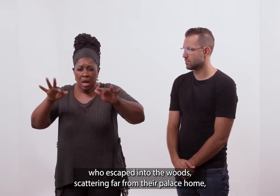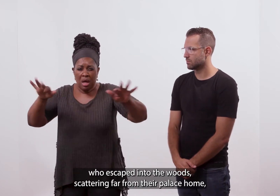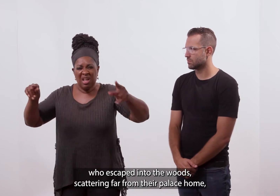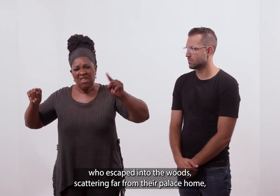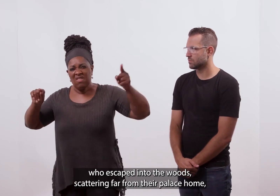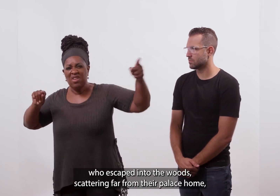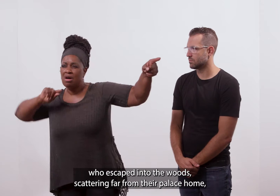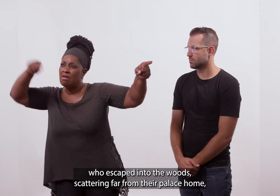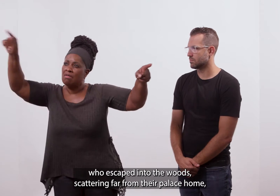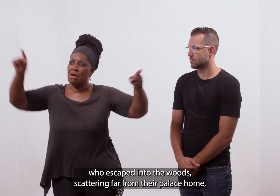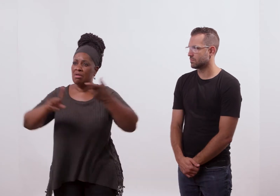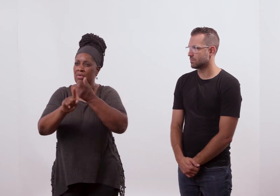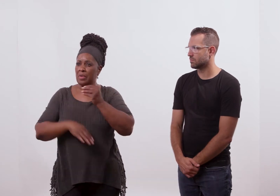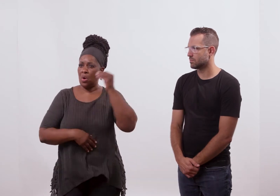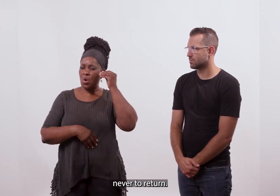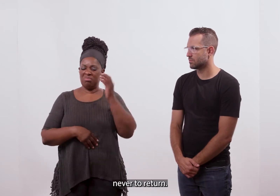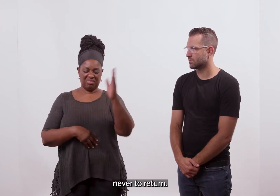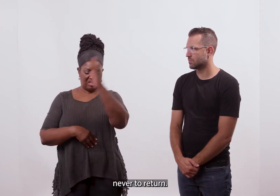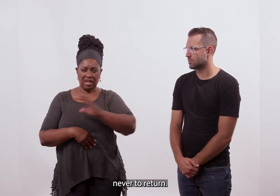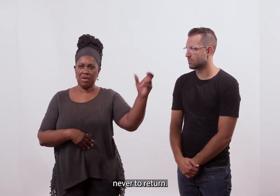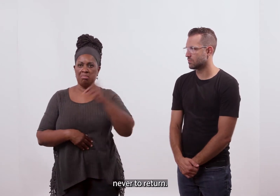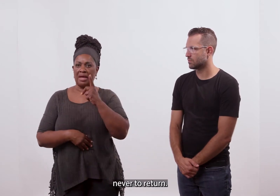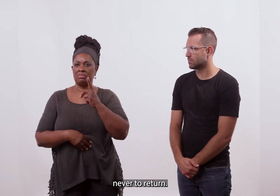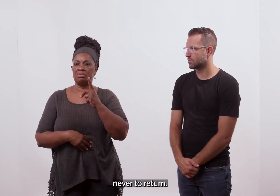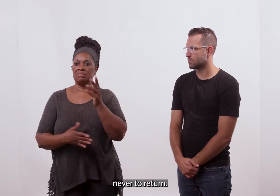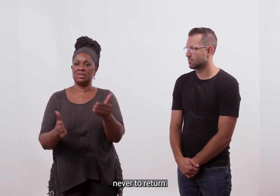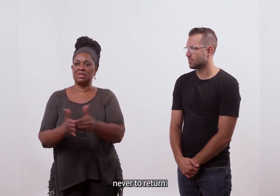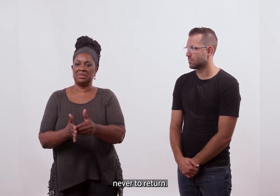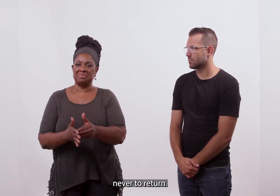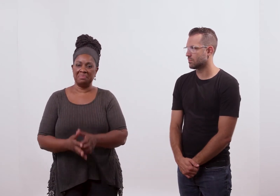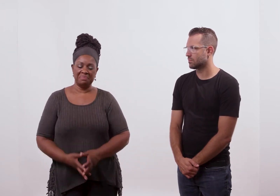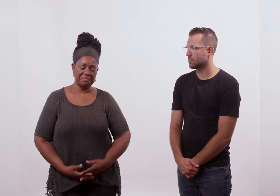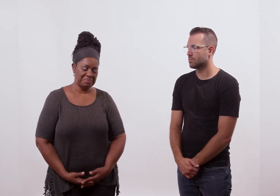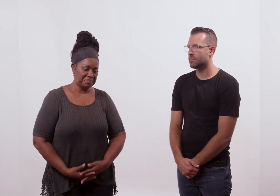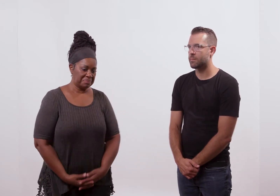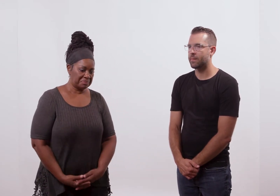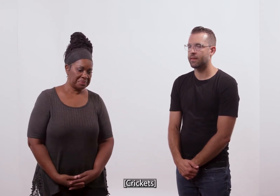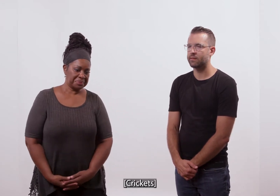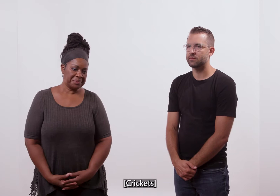far from their palace home, never to return.